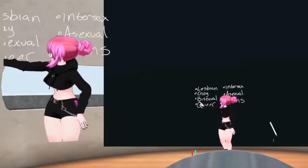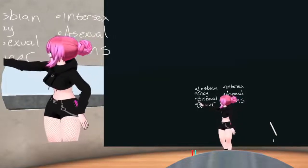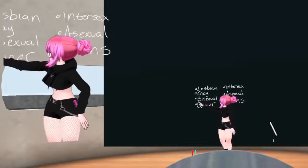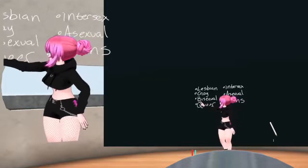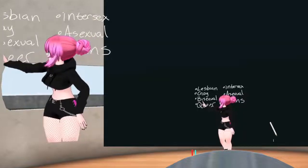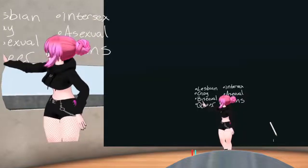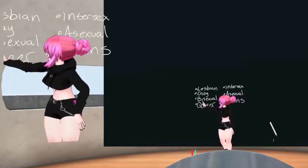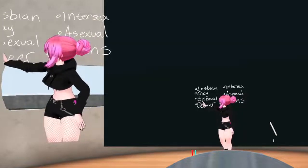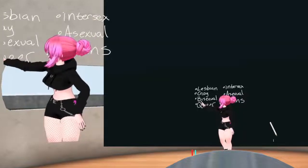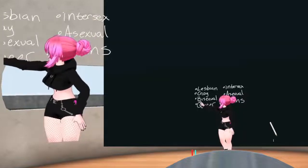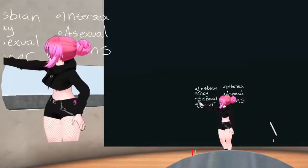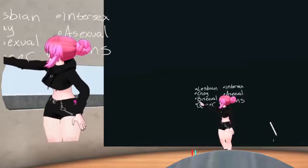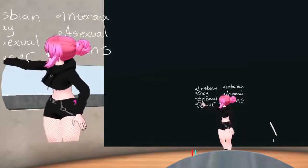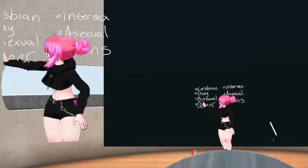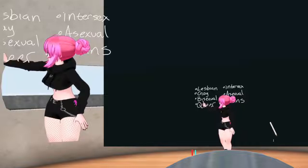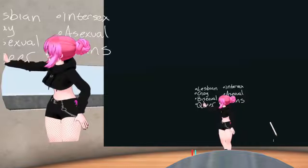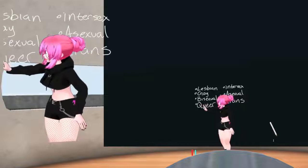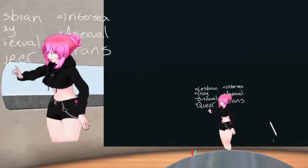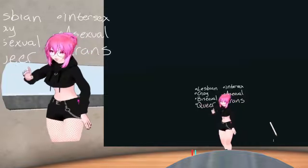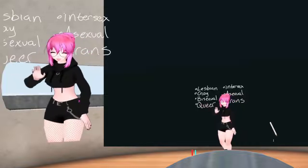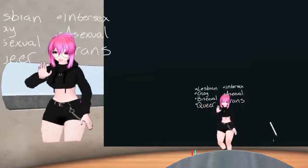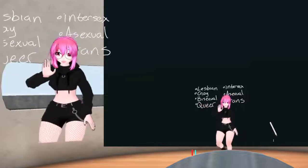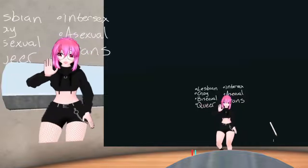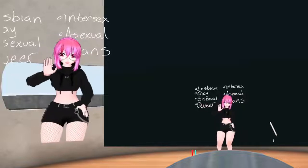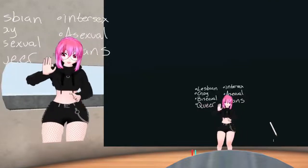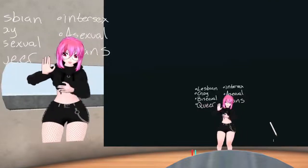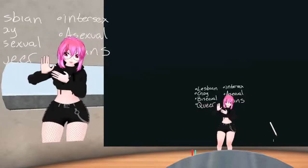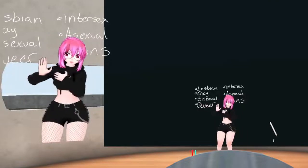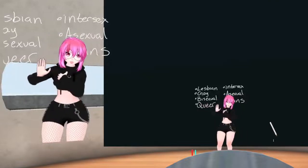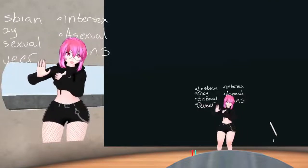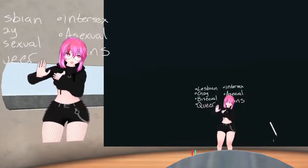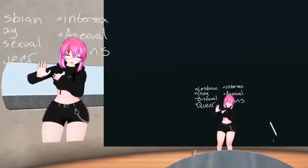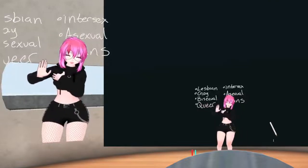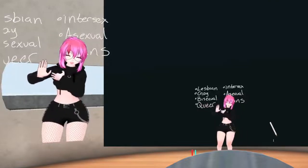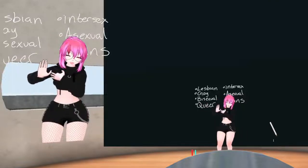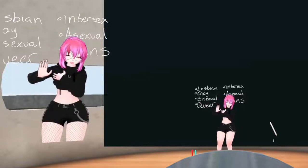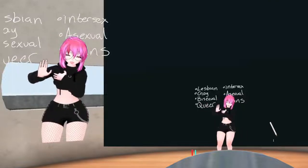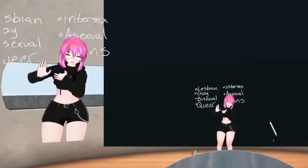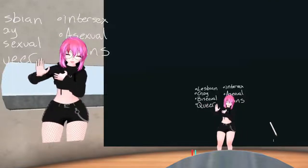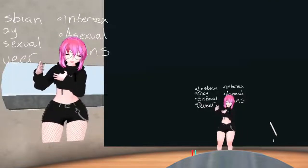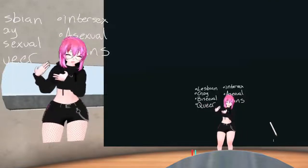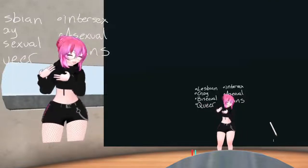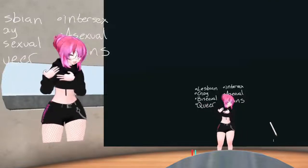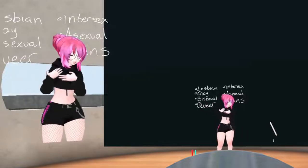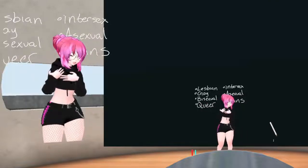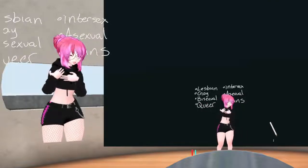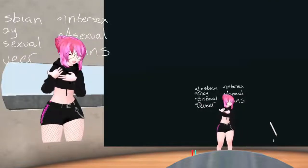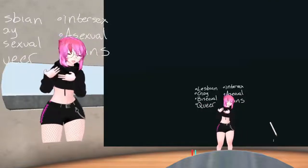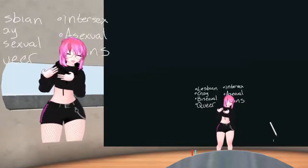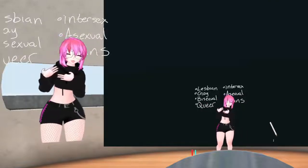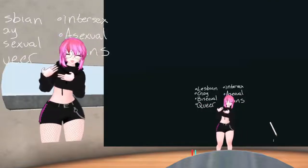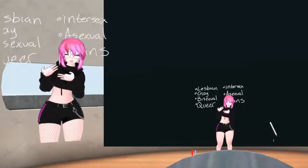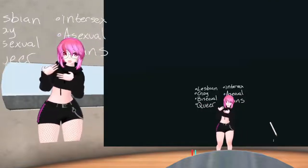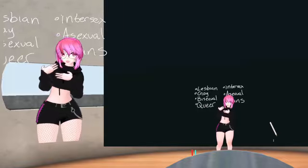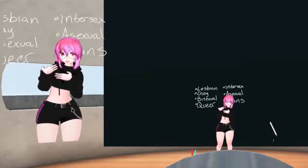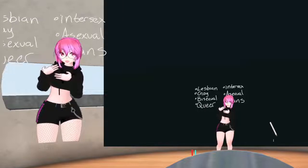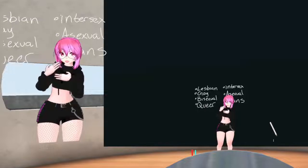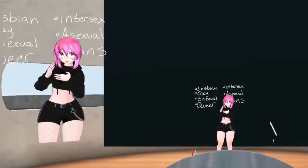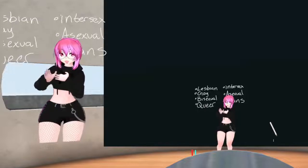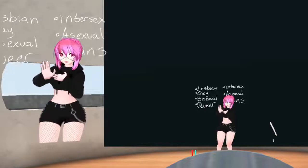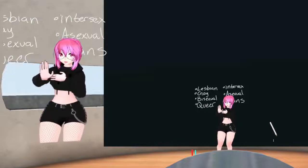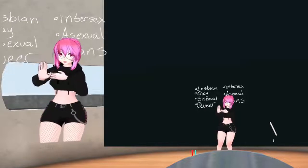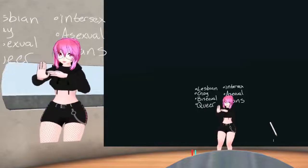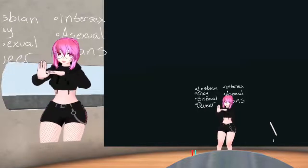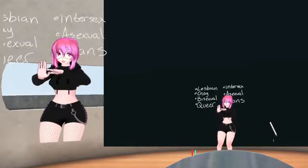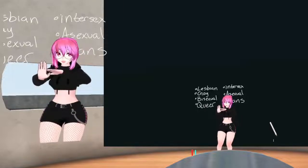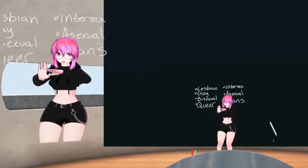be spelling B-I. B-I. So you're having the finger spelling. Remember, finger spelling is always right in front of your shoulder. So you